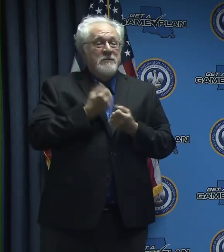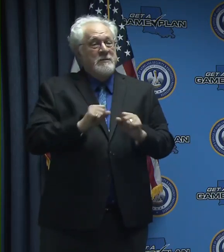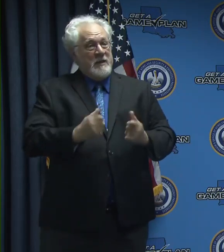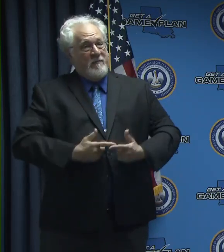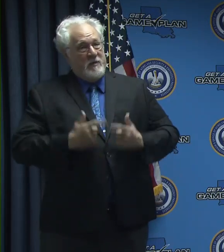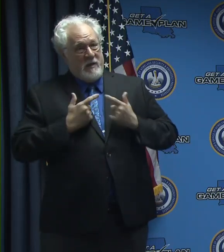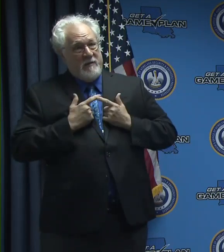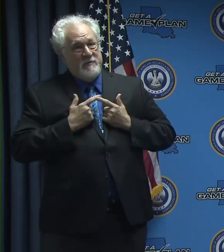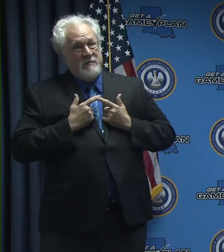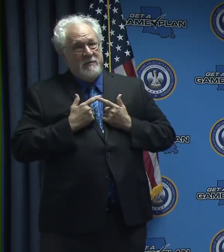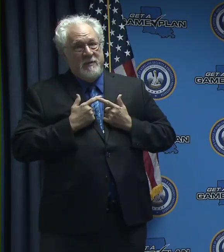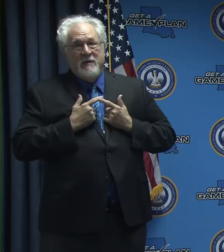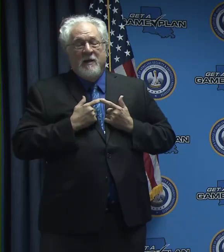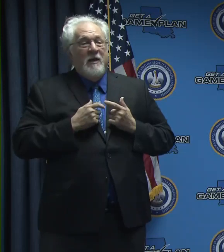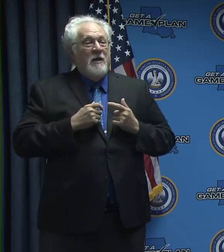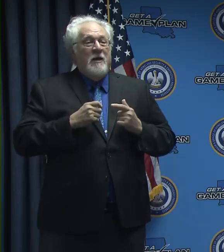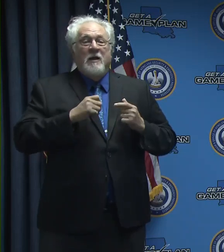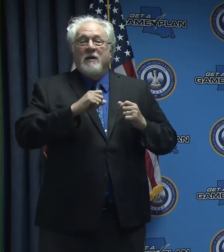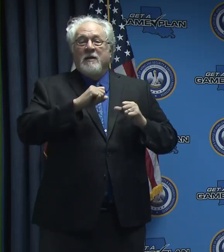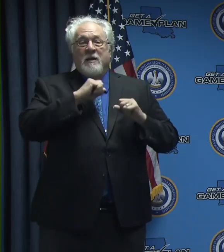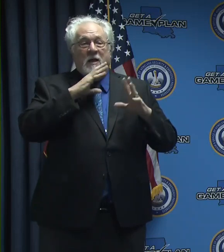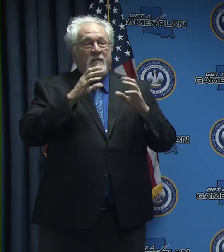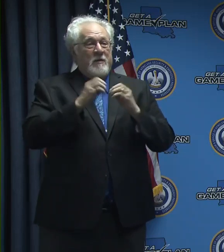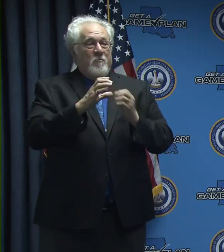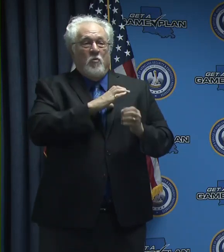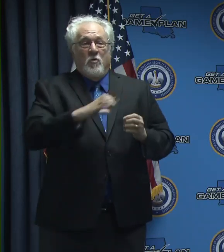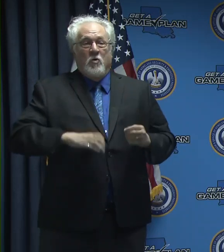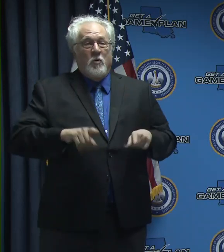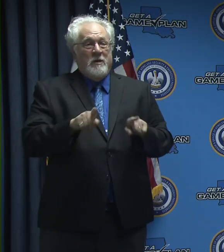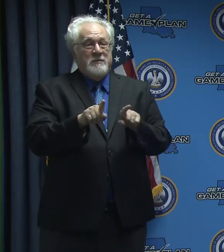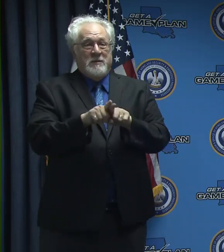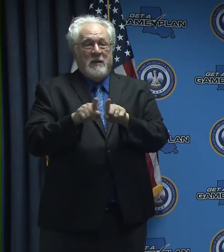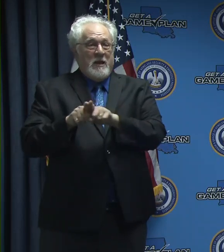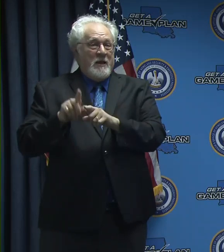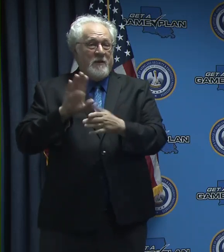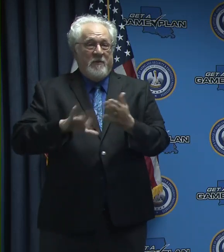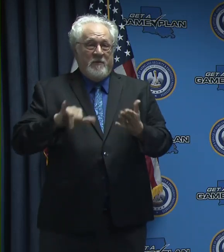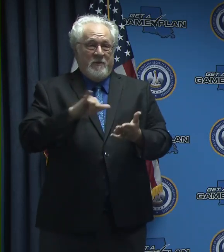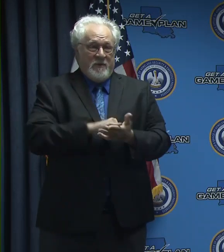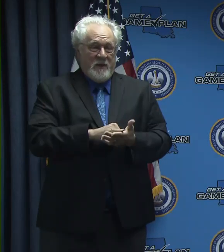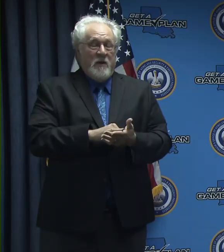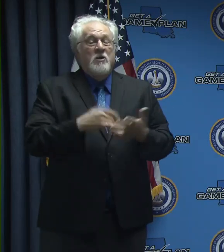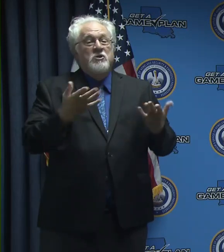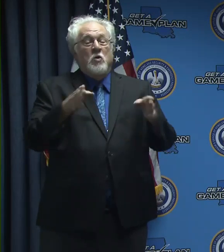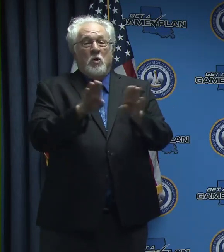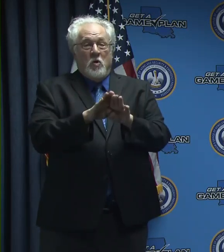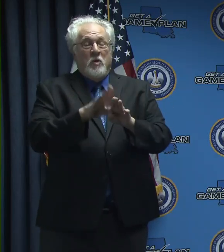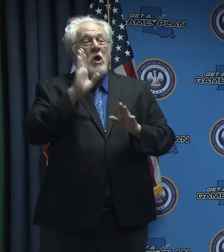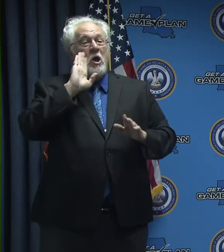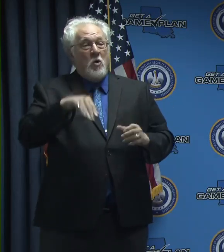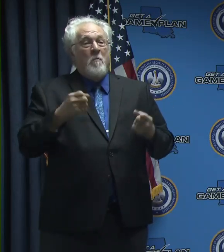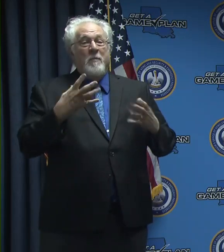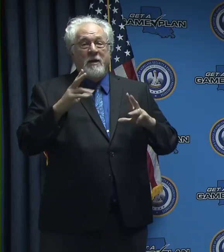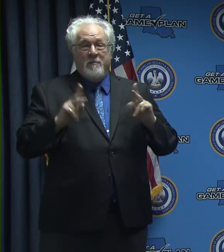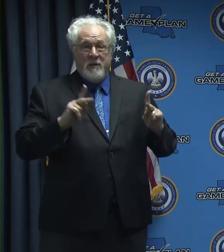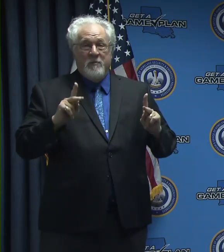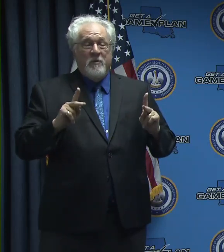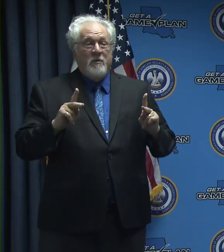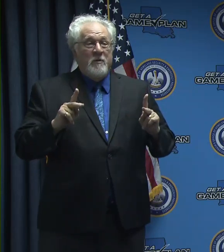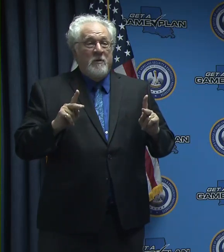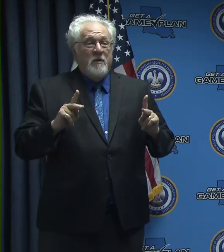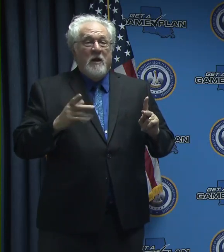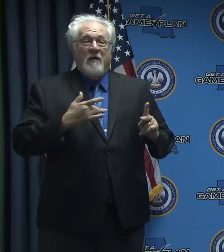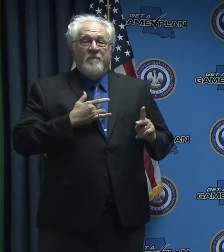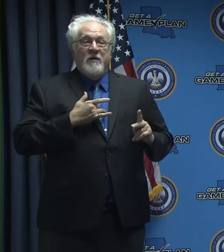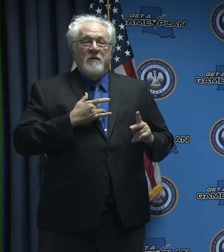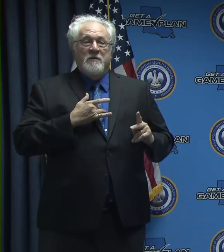and there's not anything more Christ-like than that. So in closing, I know that a lot of people are